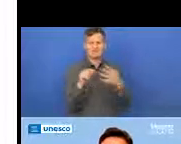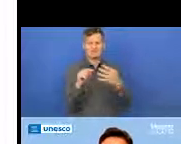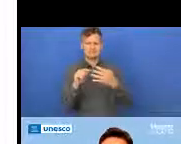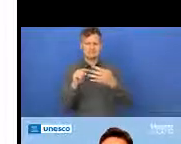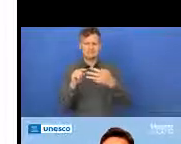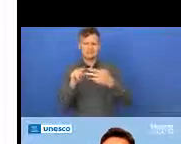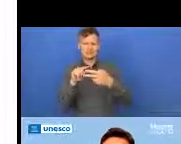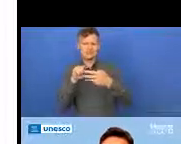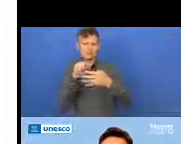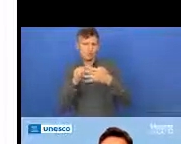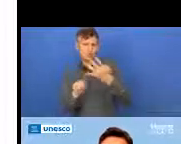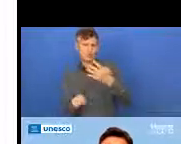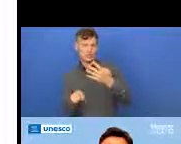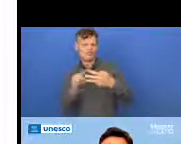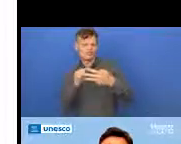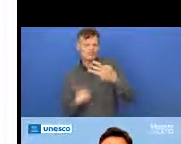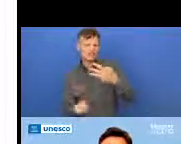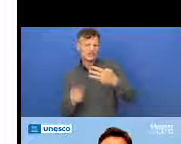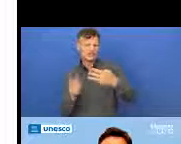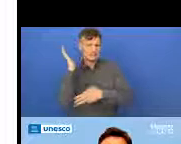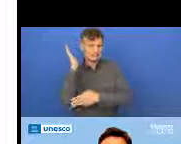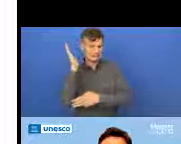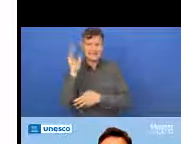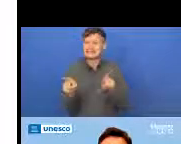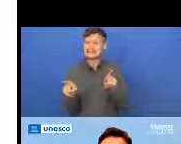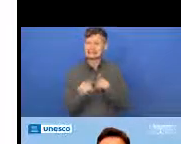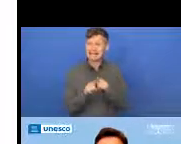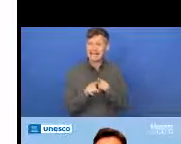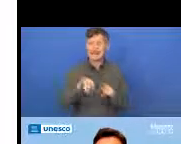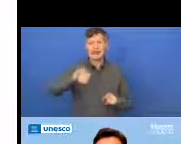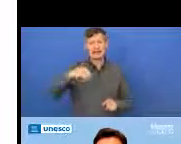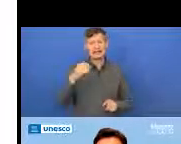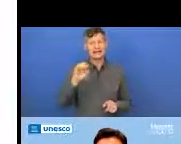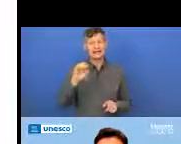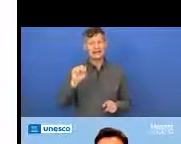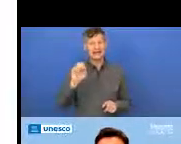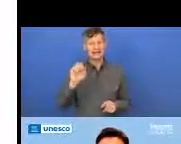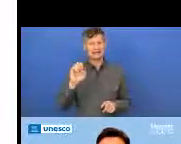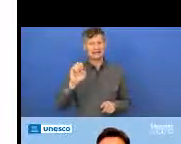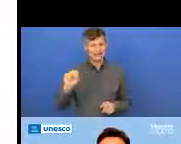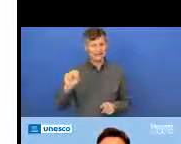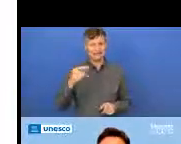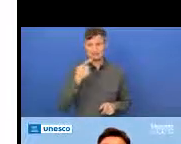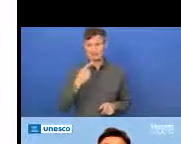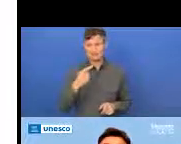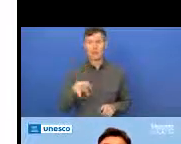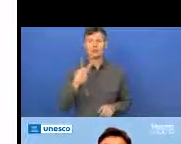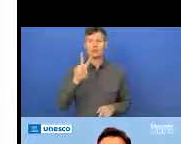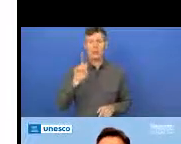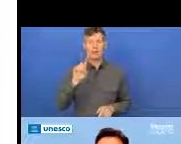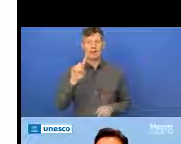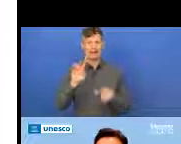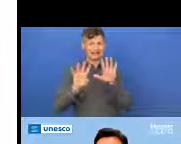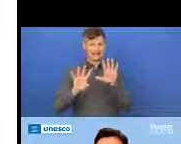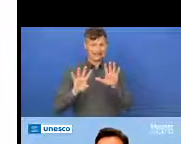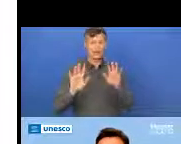mentioned a few minutes ago, in 2019, UNESCO published a report called Behind the Numbers, Ending